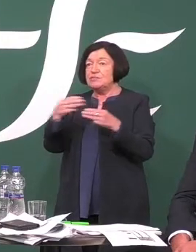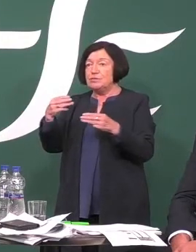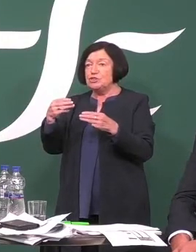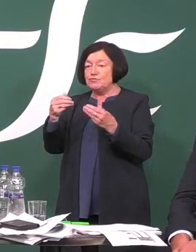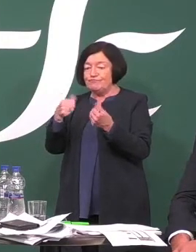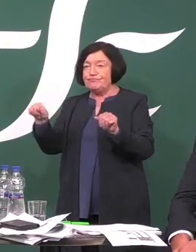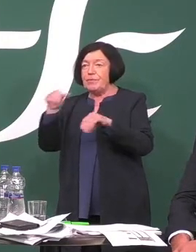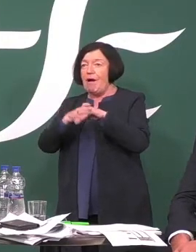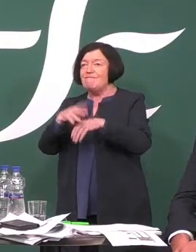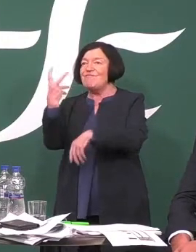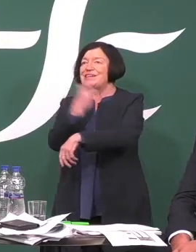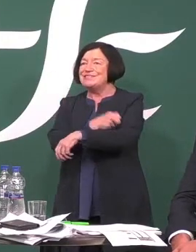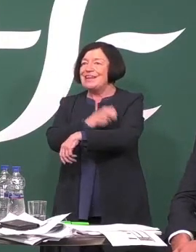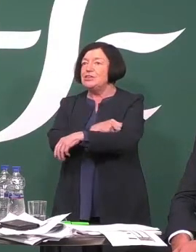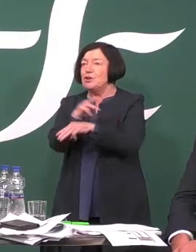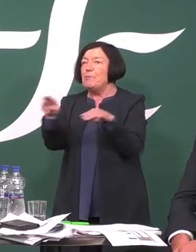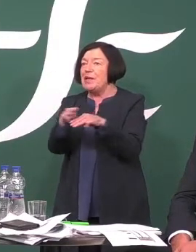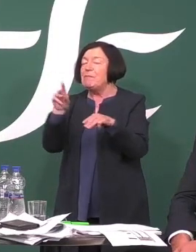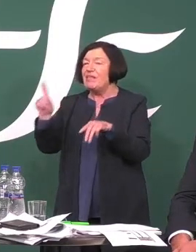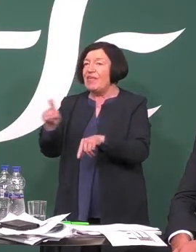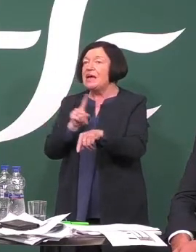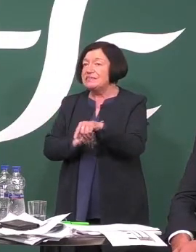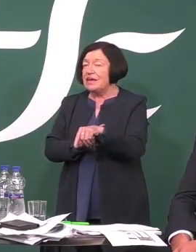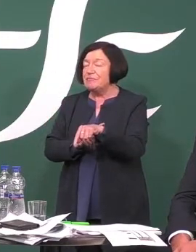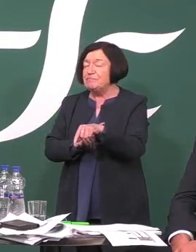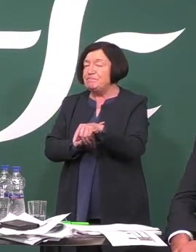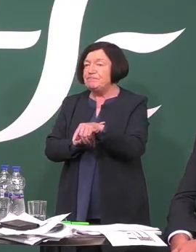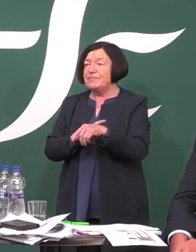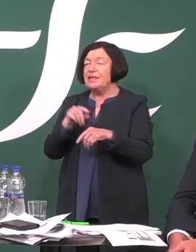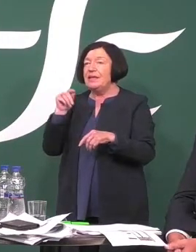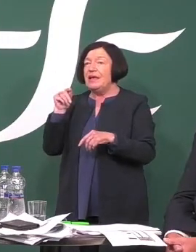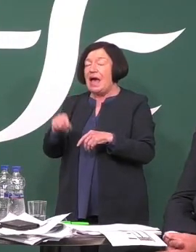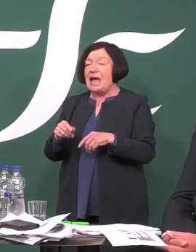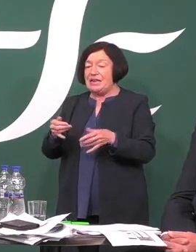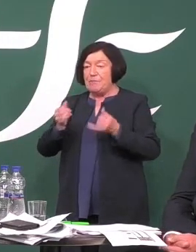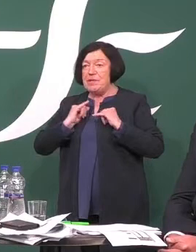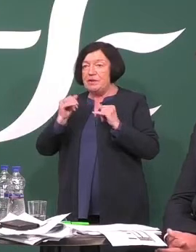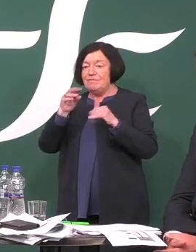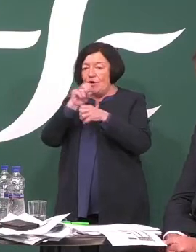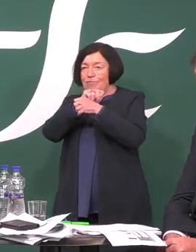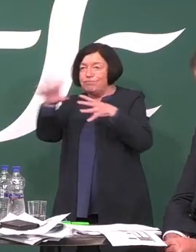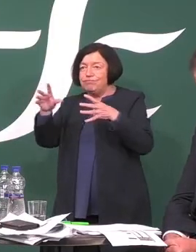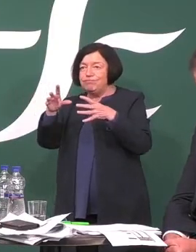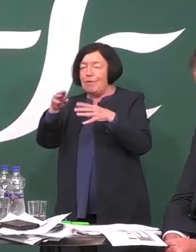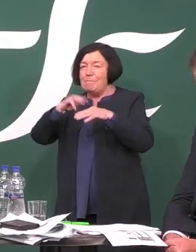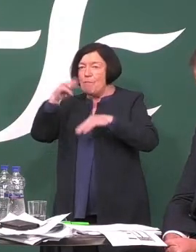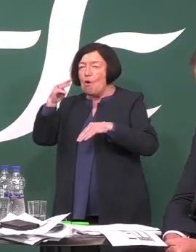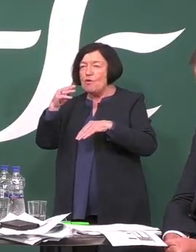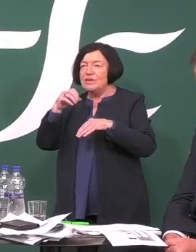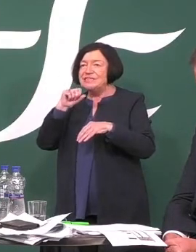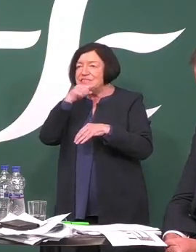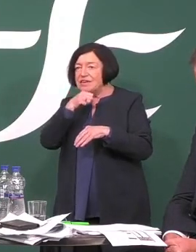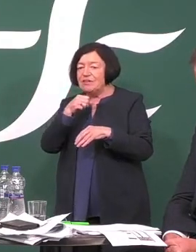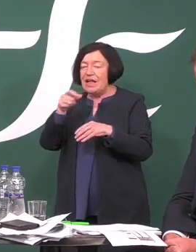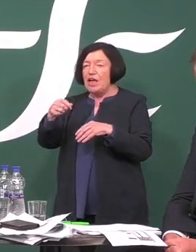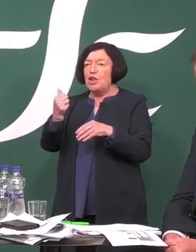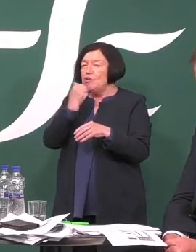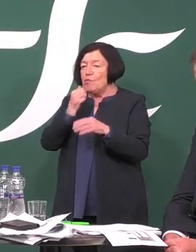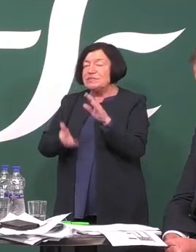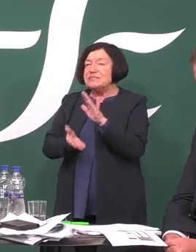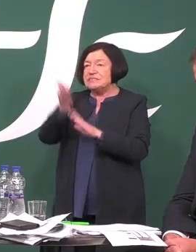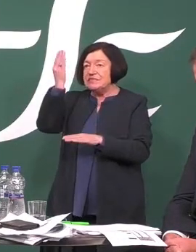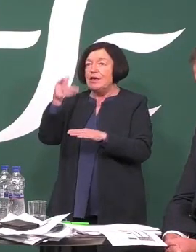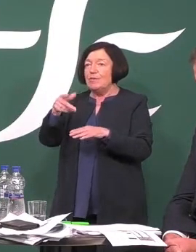of vaccination into that population, and the potential for outbreaks to cause harm and to reach such figures is